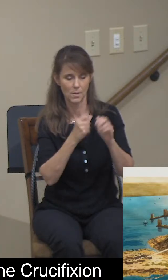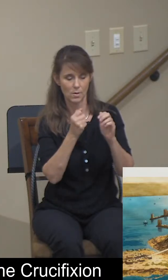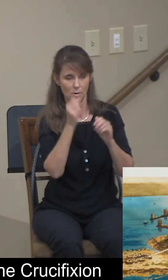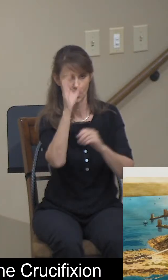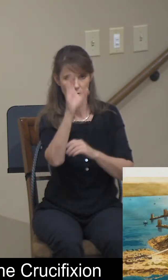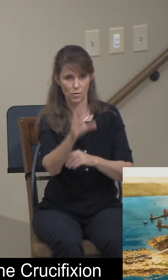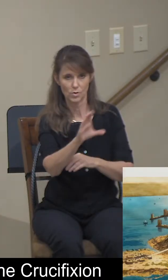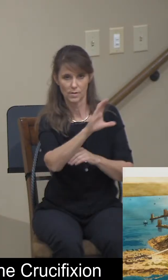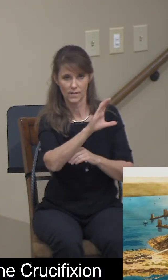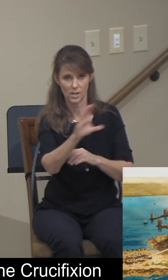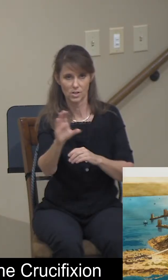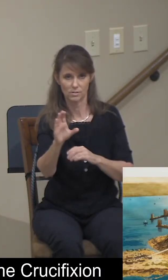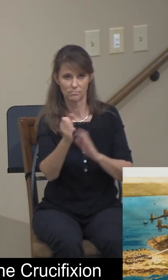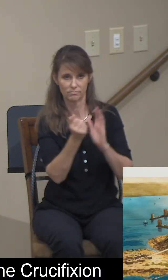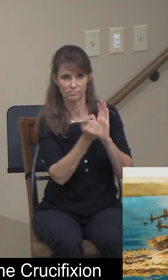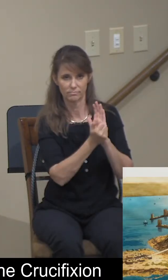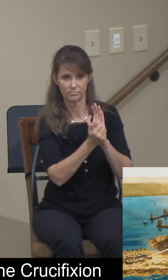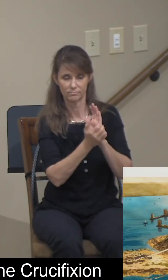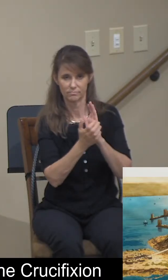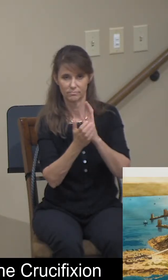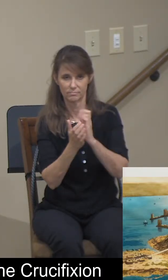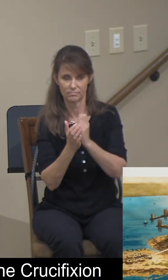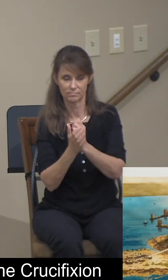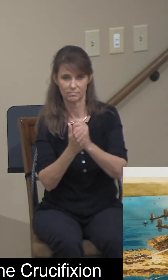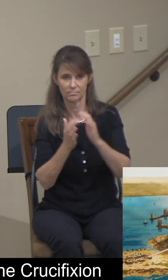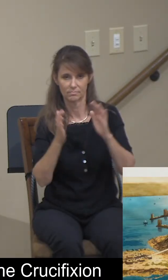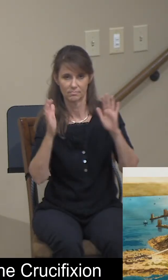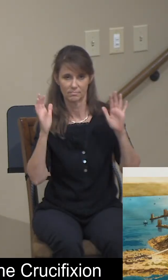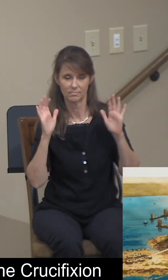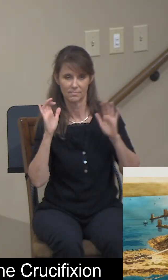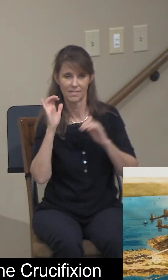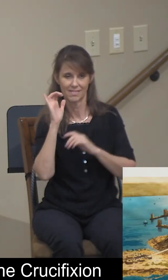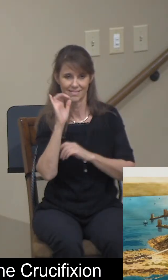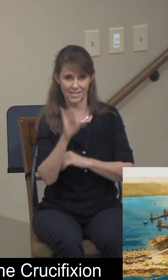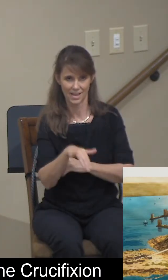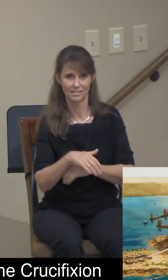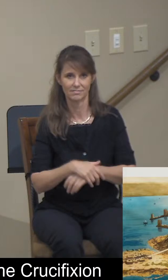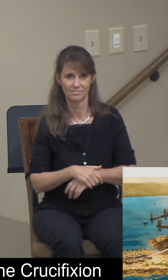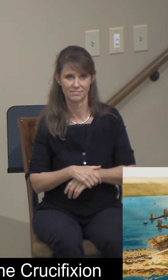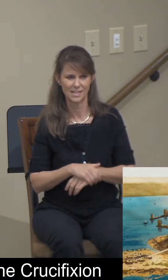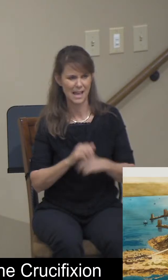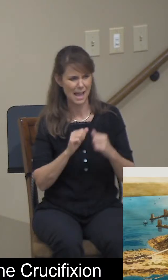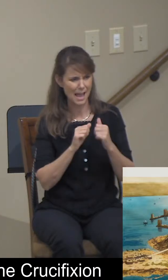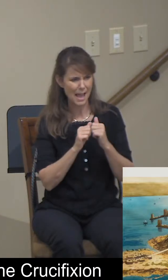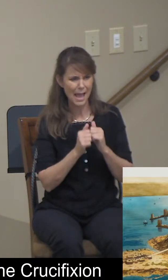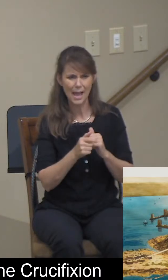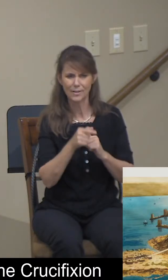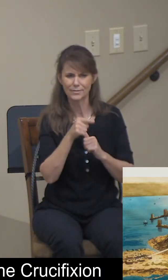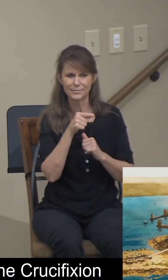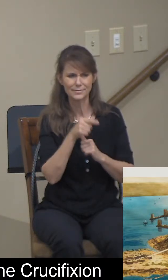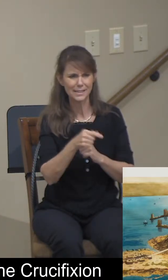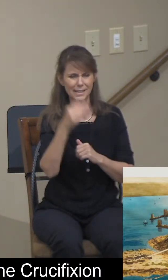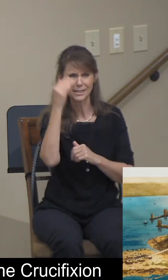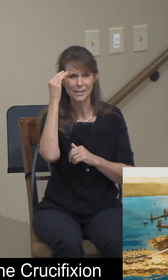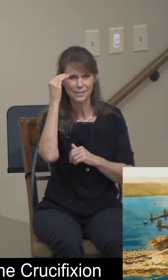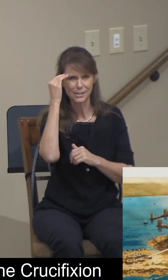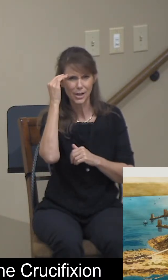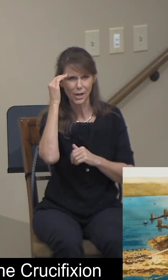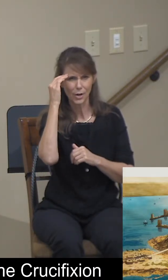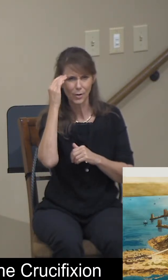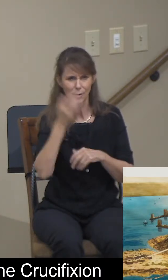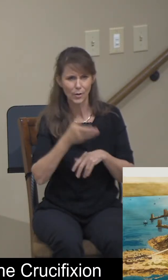Insomuch as that he had altered the Mediterranean world through conquest, how was he to know, standing there before 2,000